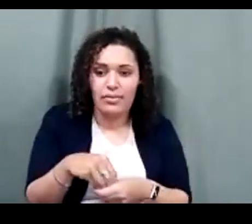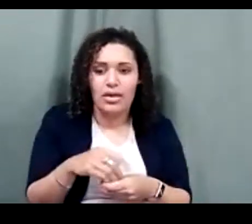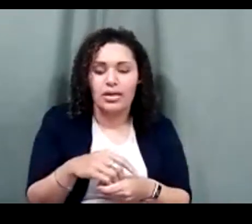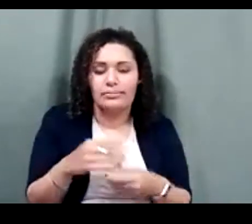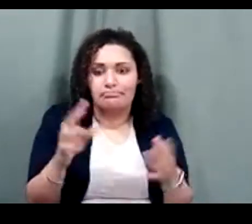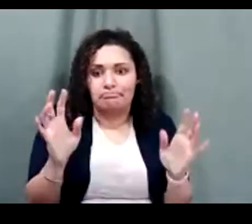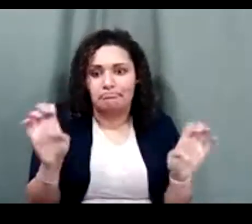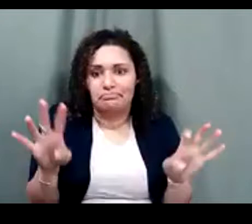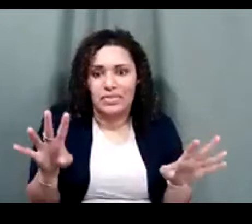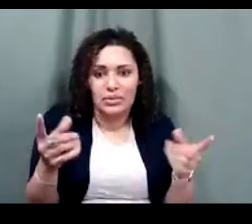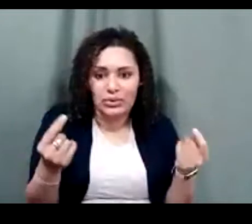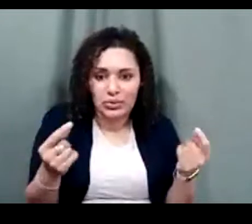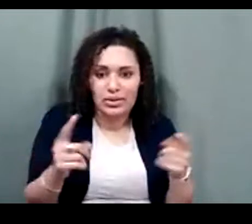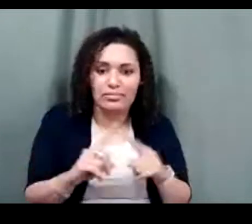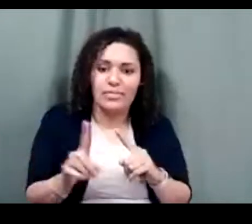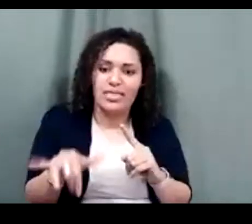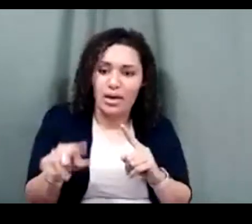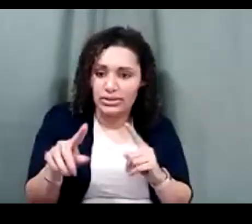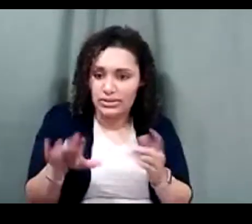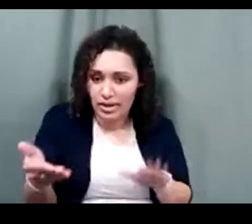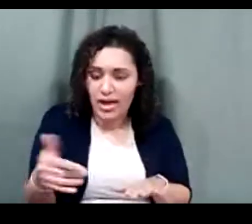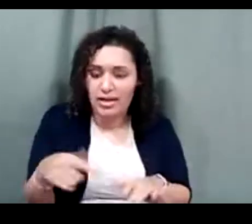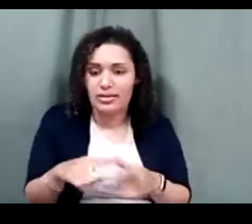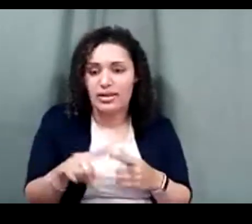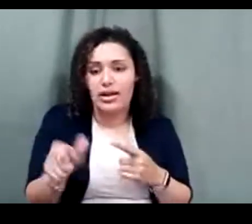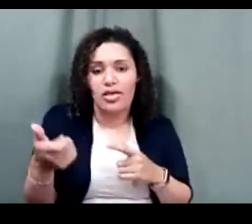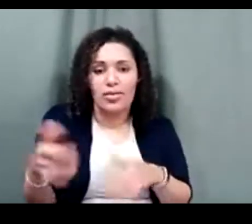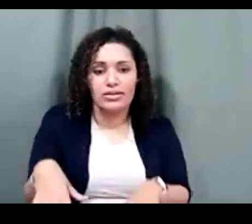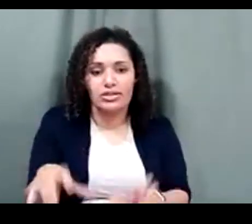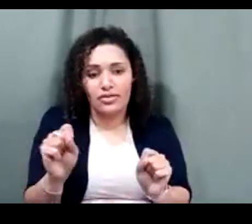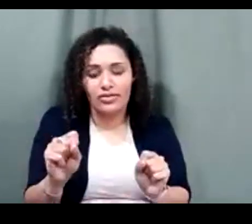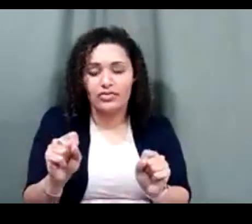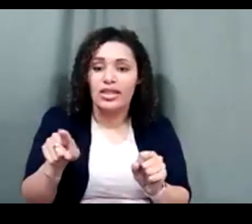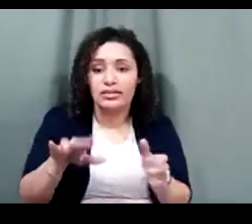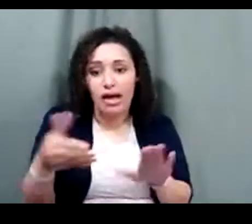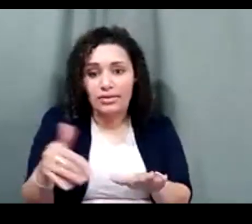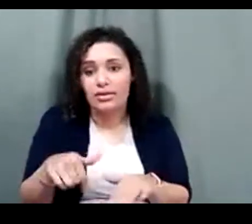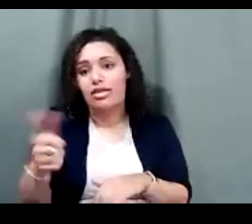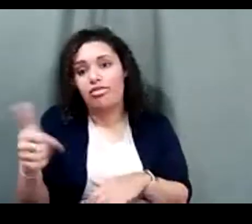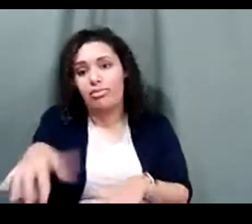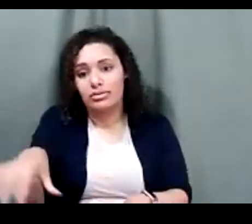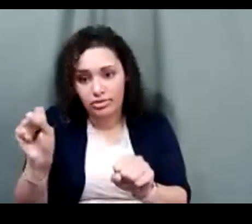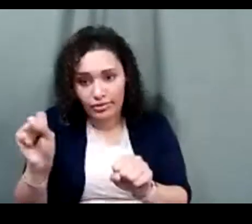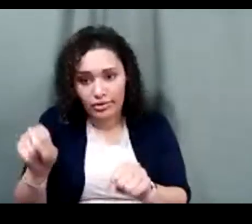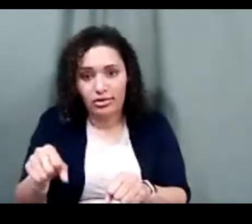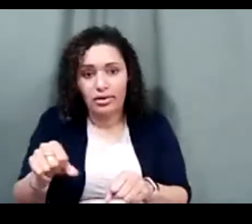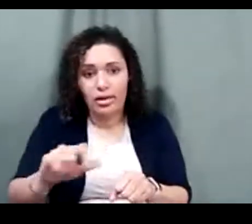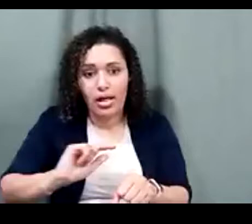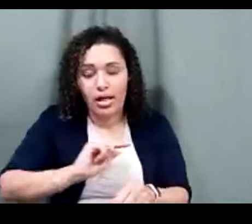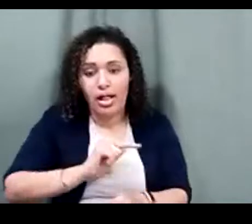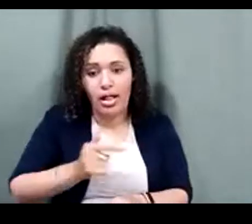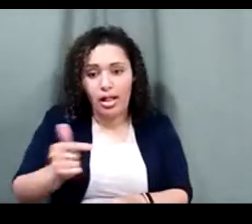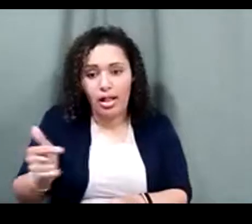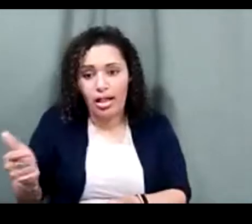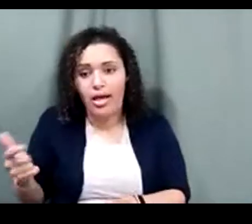doing, but this one, and then that one dies and another one takes over, and then that one dies and another one takes over. And then finally a Saccharomyces,